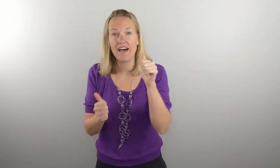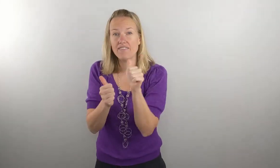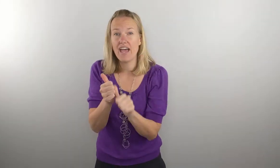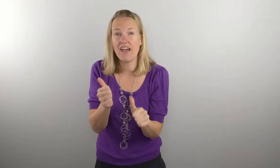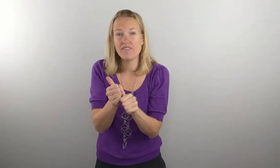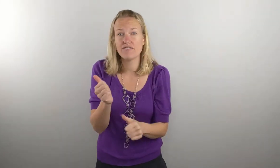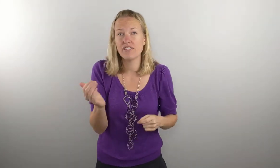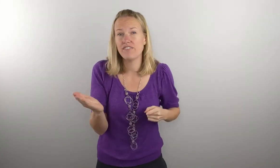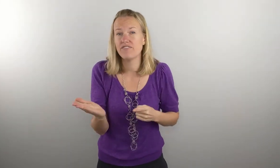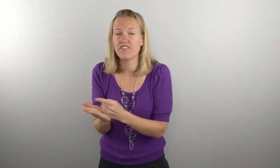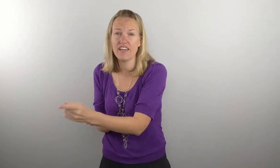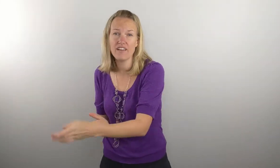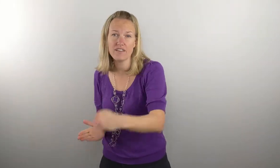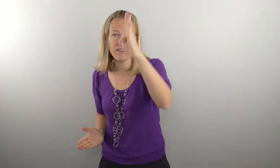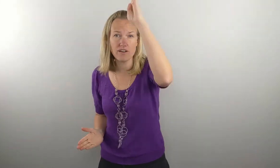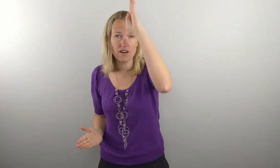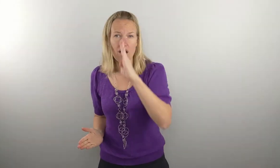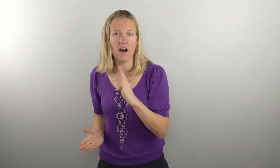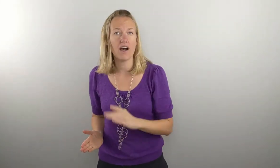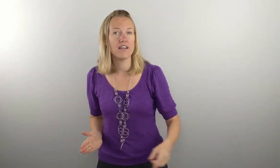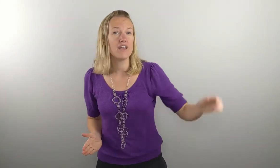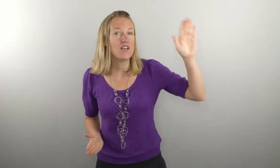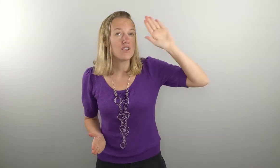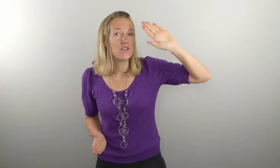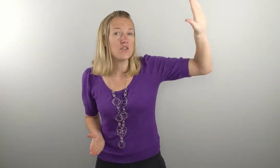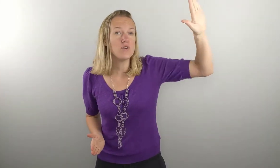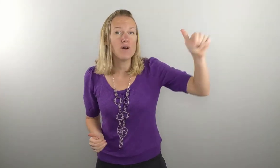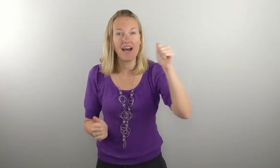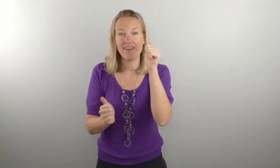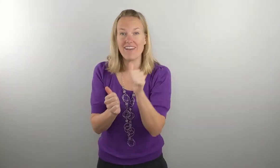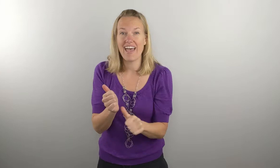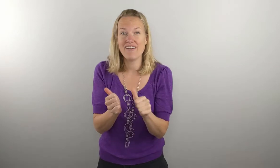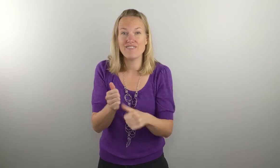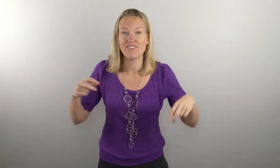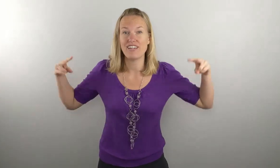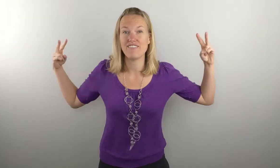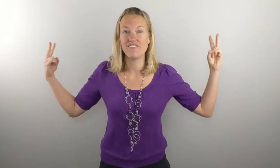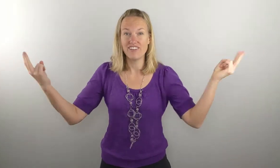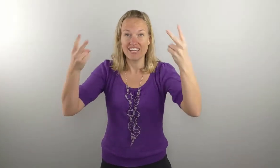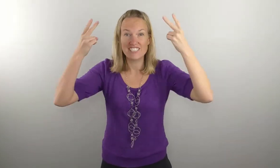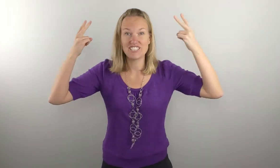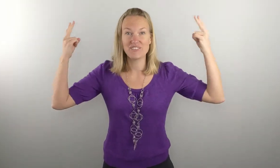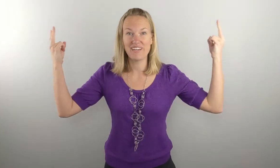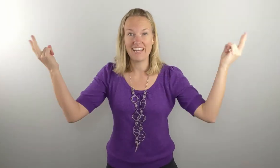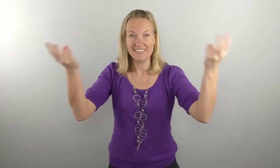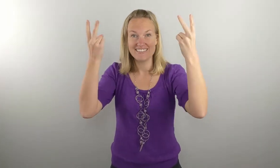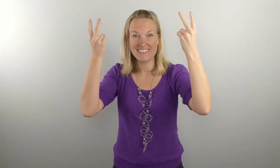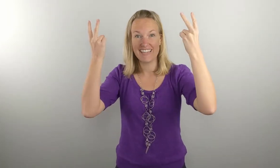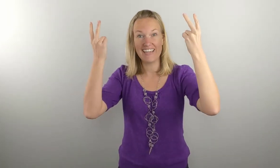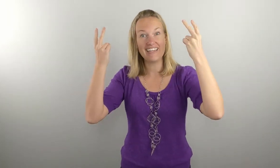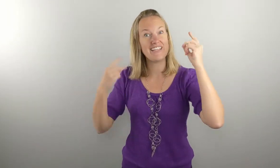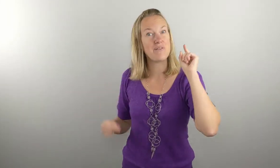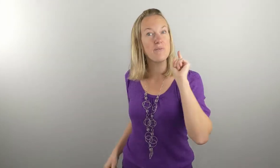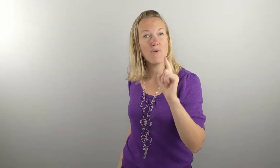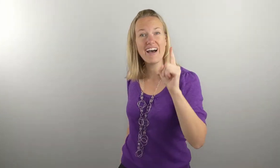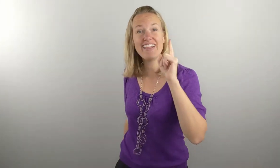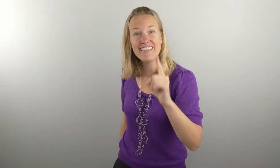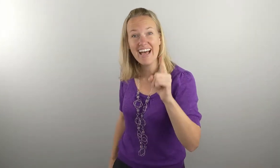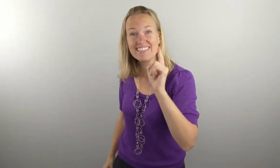have every failure, God. You have every victory. Okay, and then one last